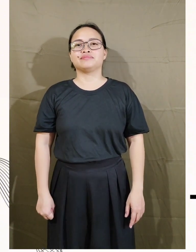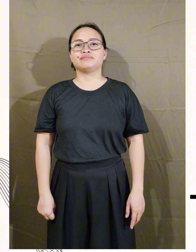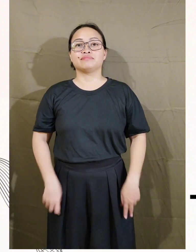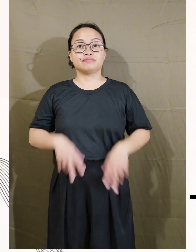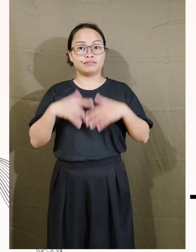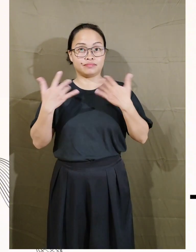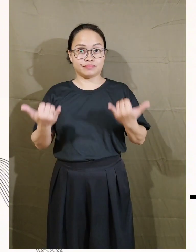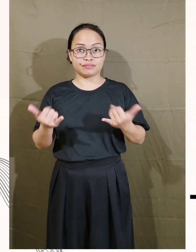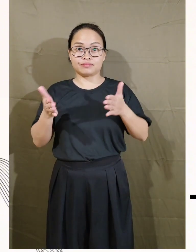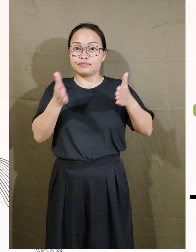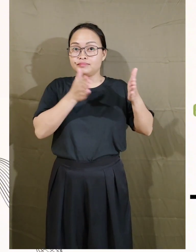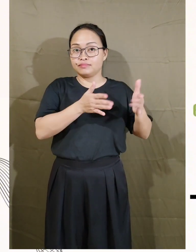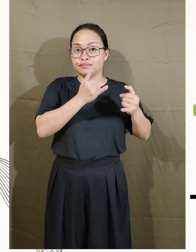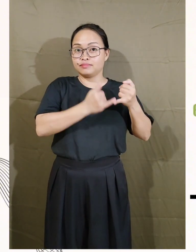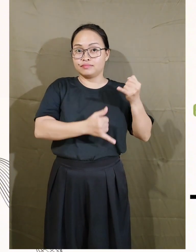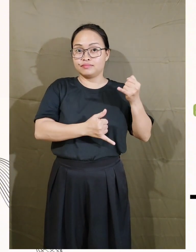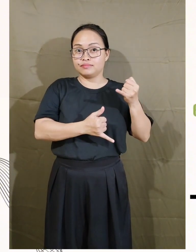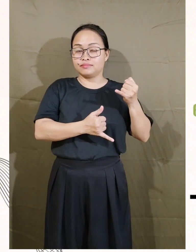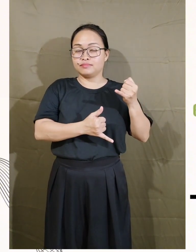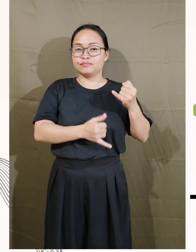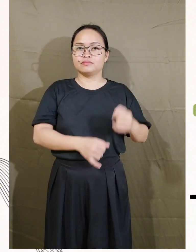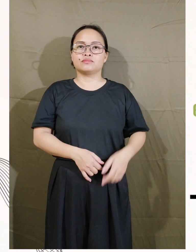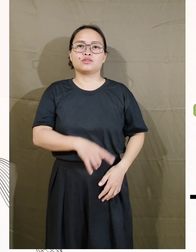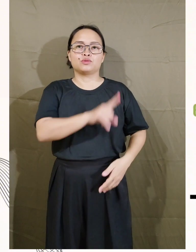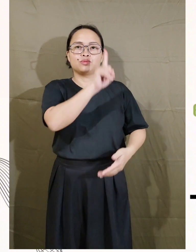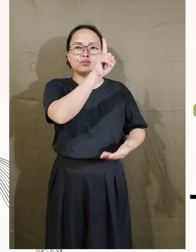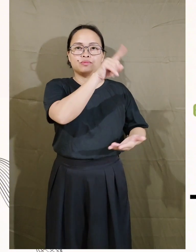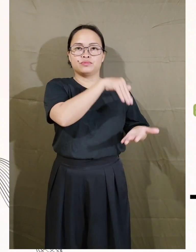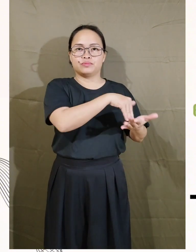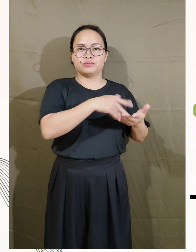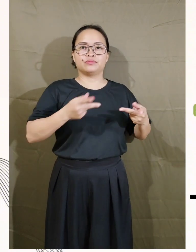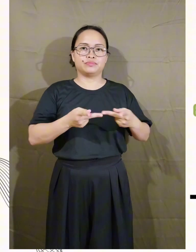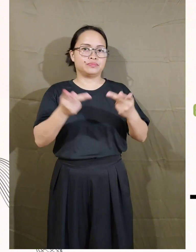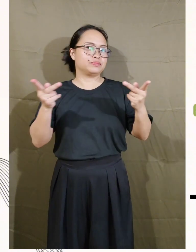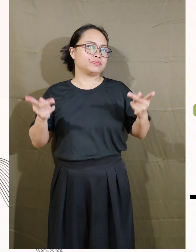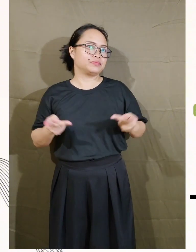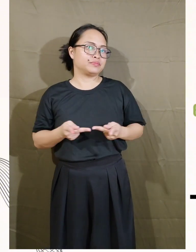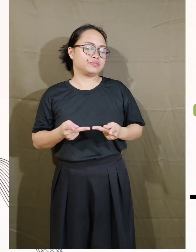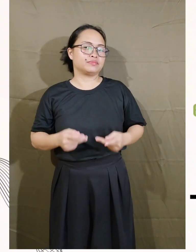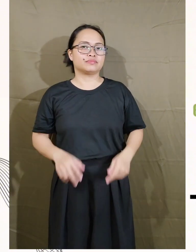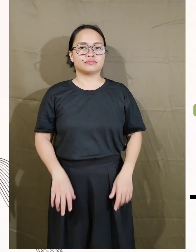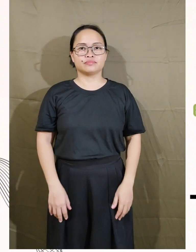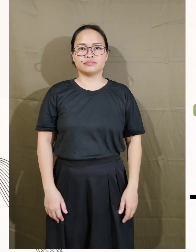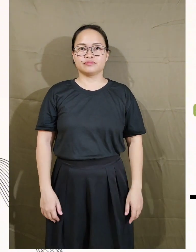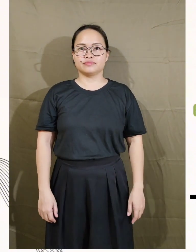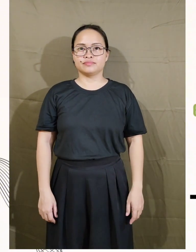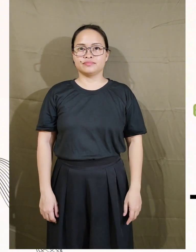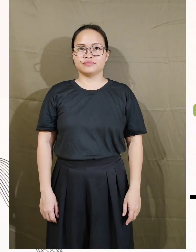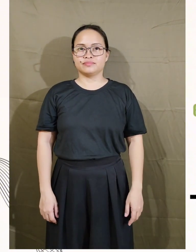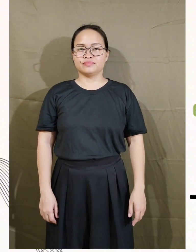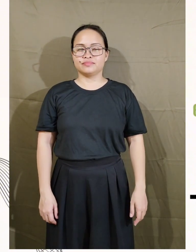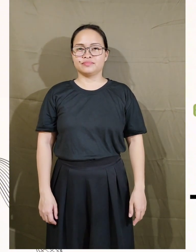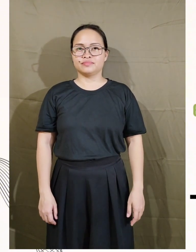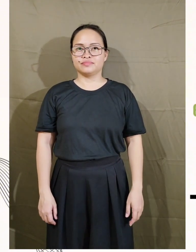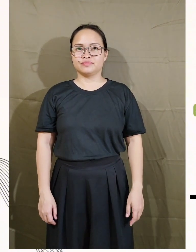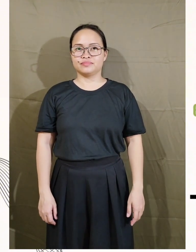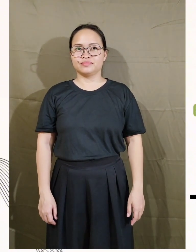Okay, now lastly, move to the next column or in thousands place.